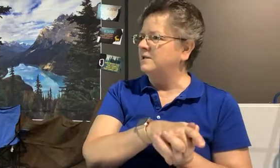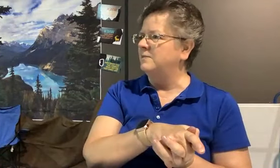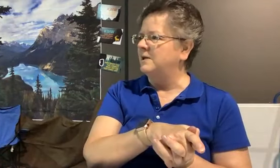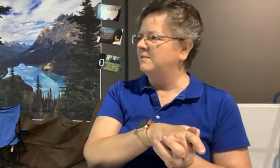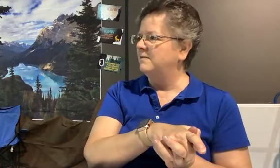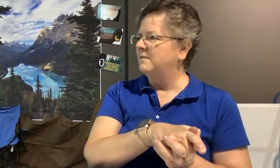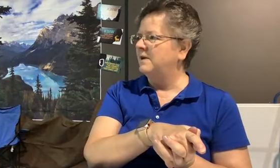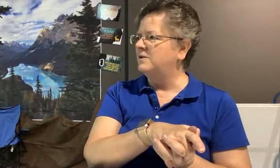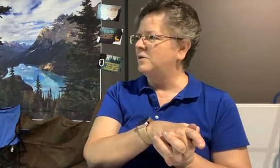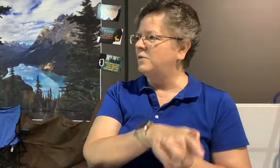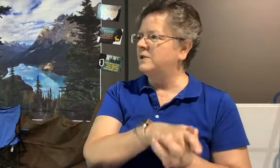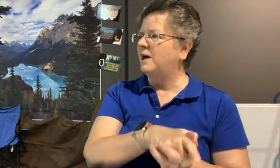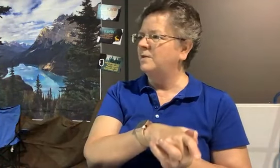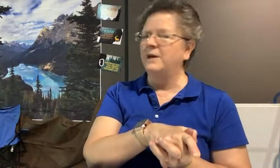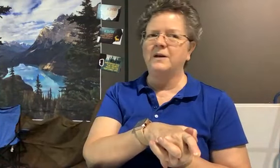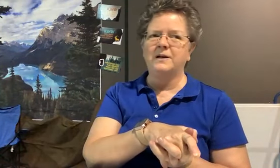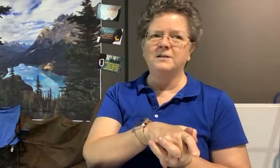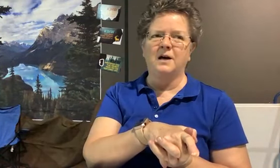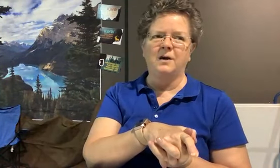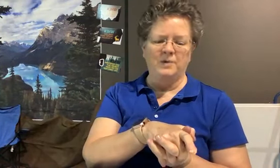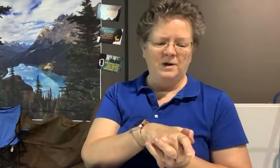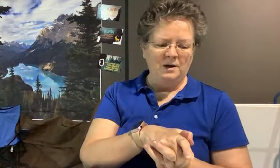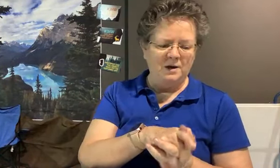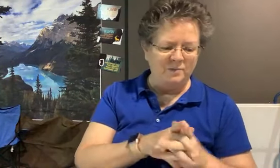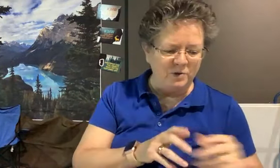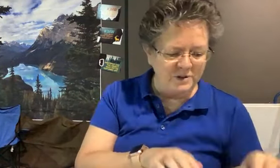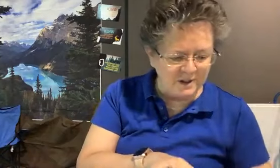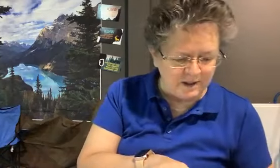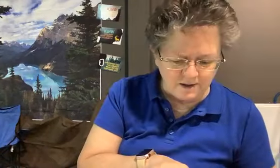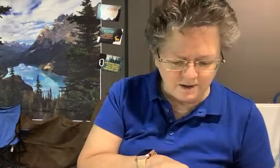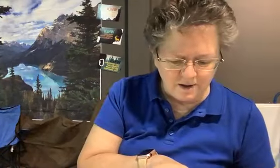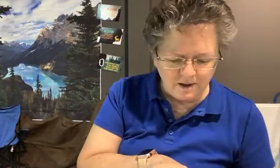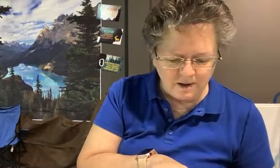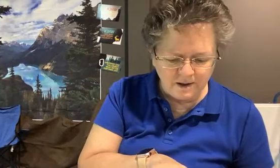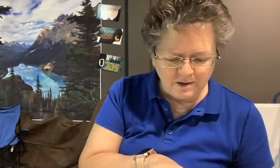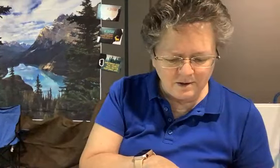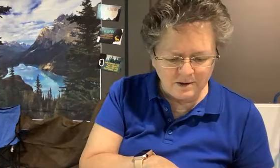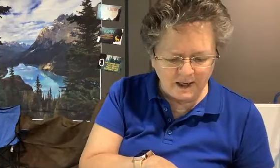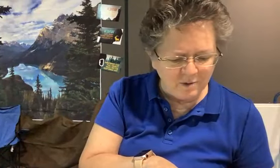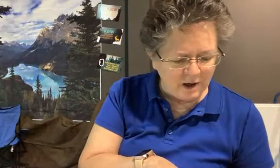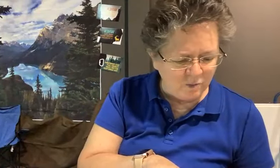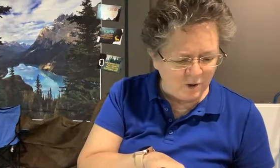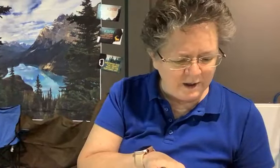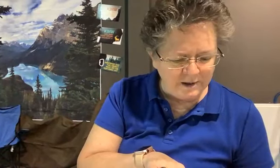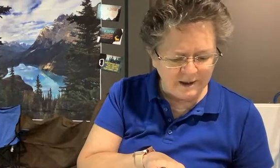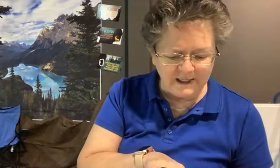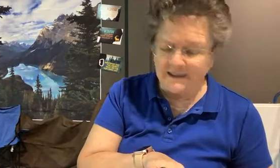Testament. And so we'll talk about that next time. You'll see it in Zechariah